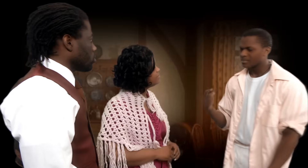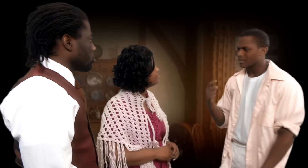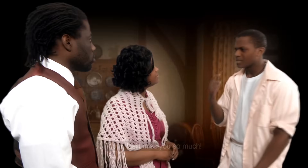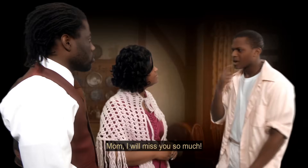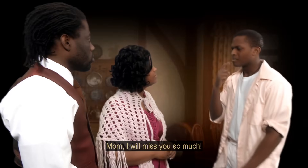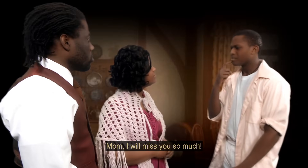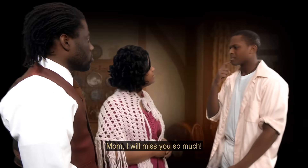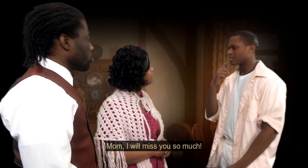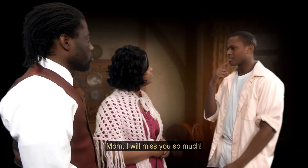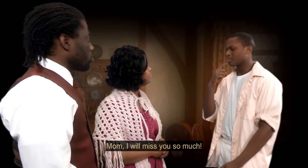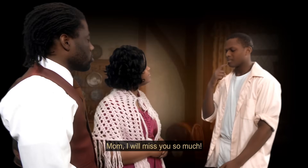Mom,